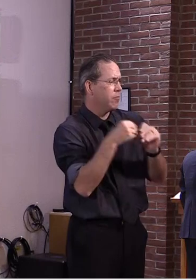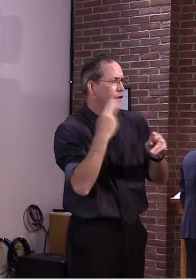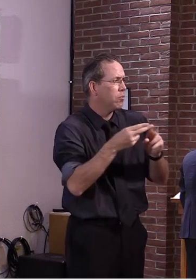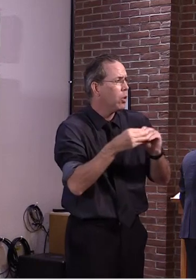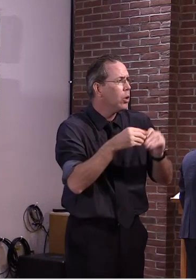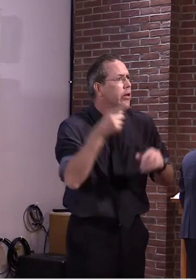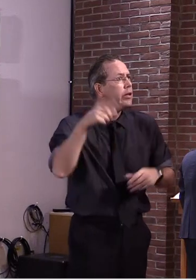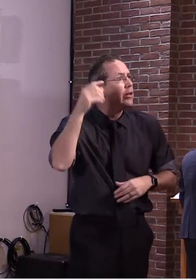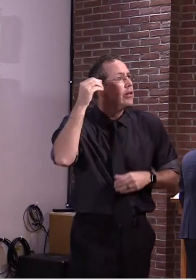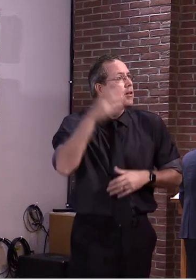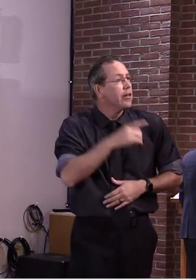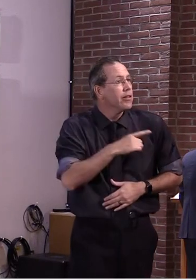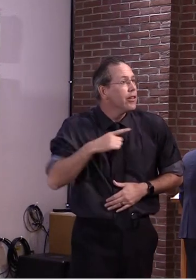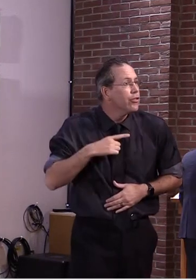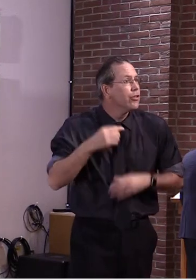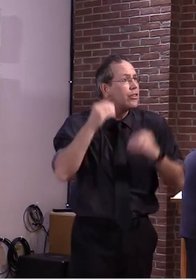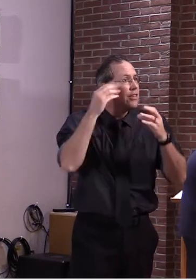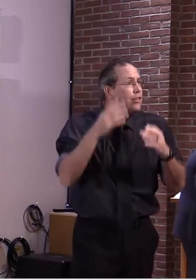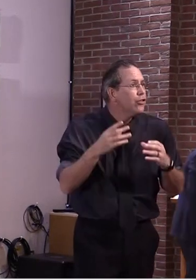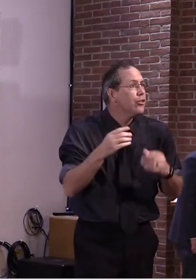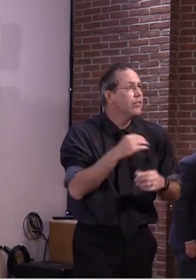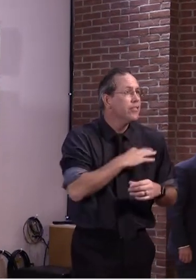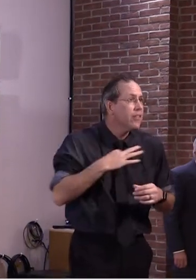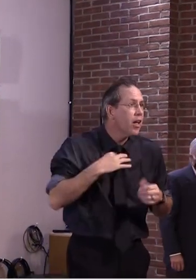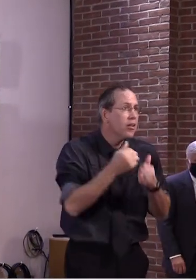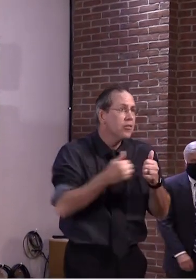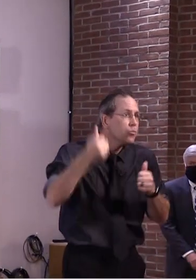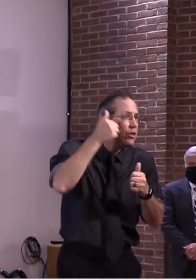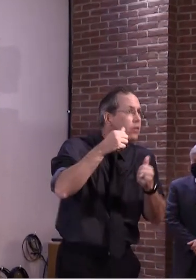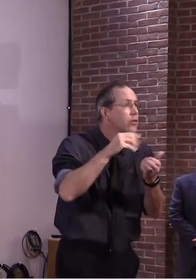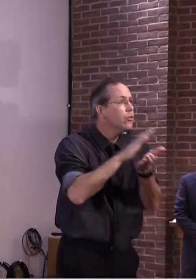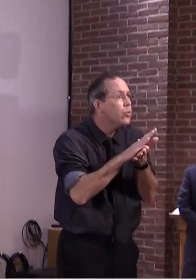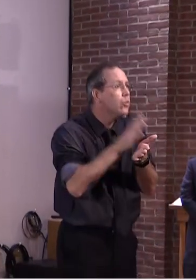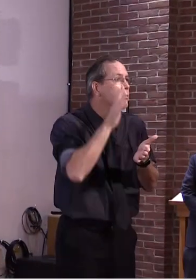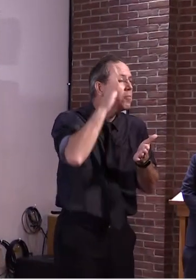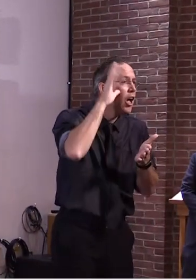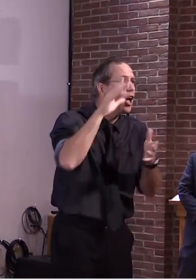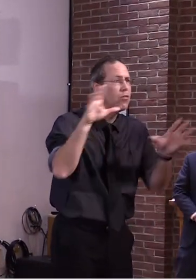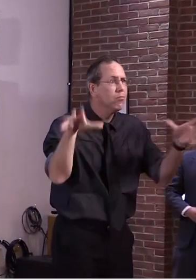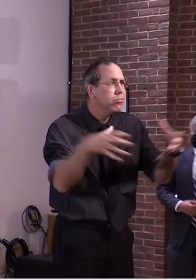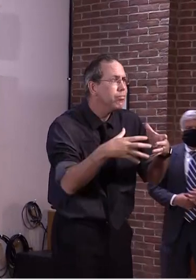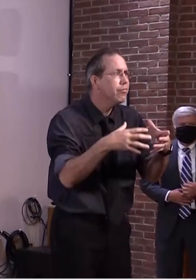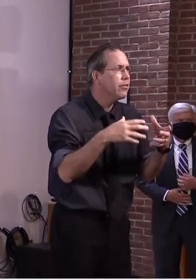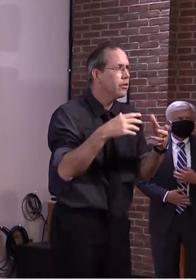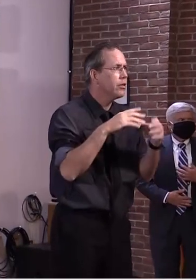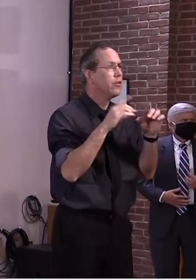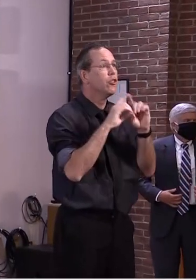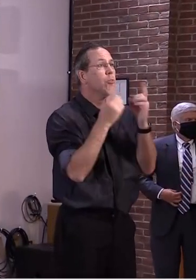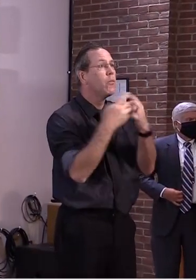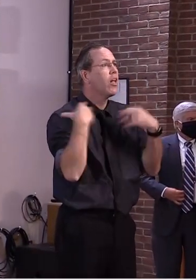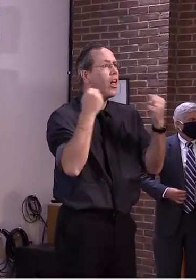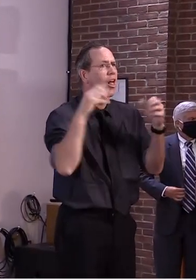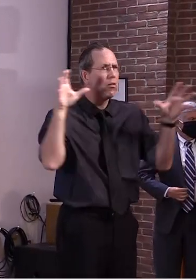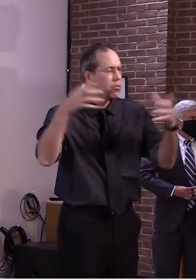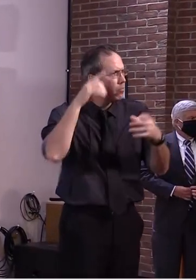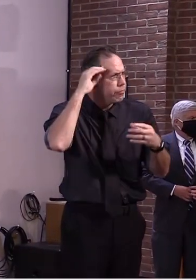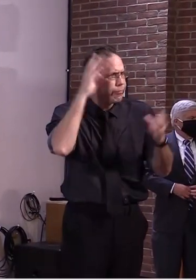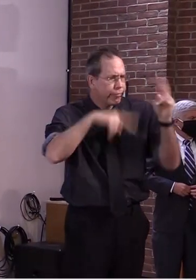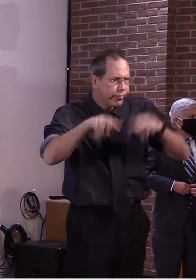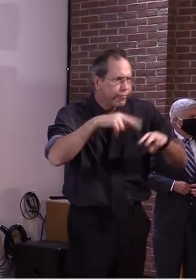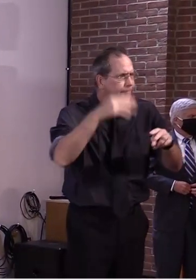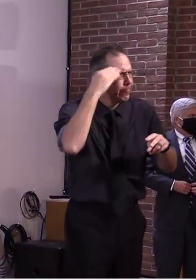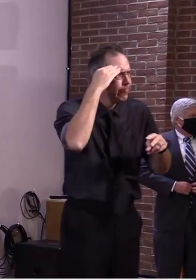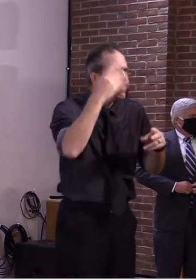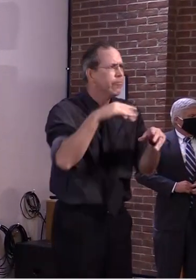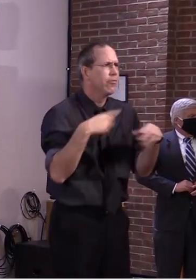concerned Vermonters to remember we have an incredibly strong team at the Department of Health who have been helping us manage this crisis since